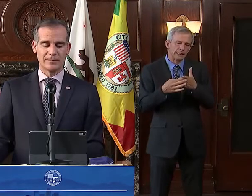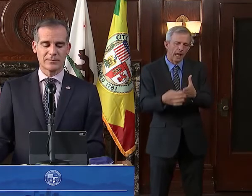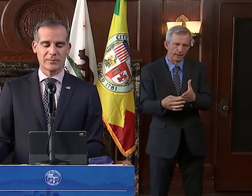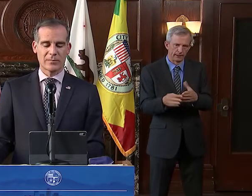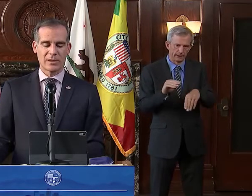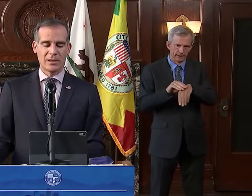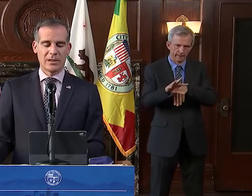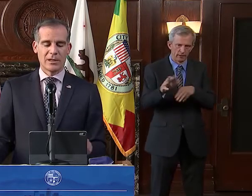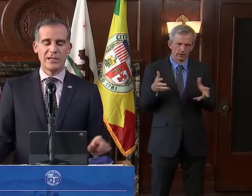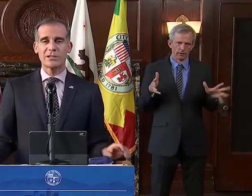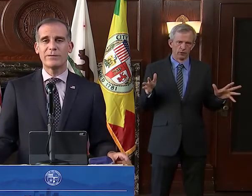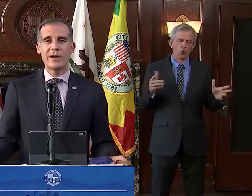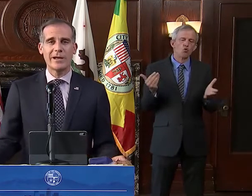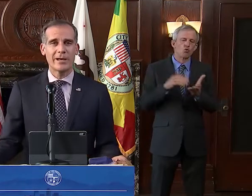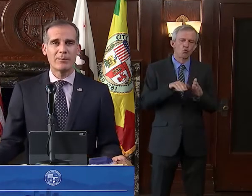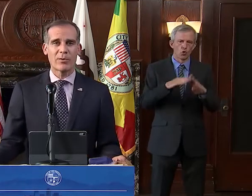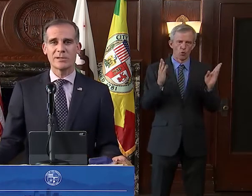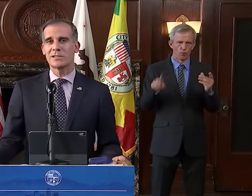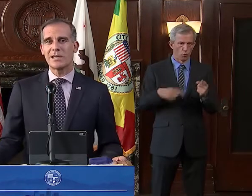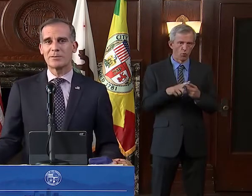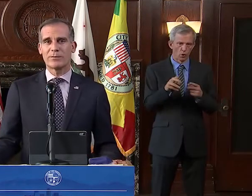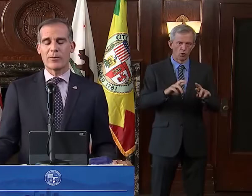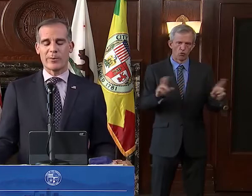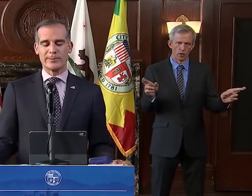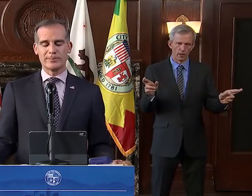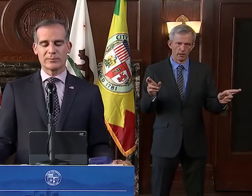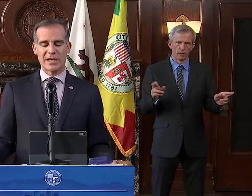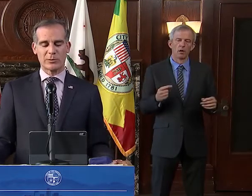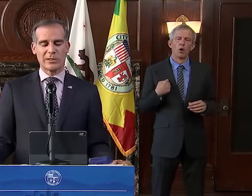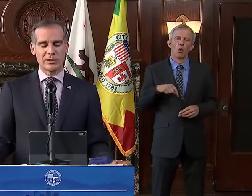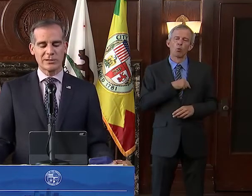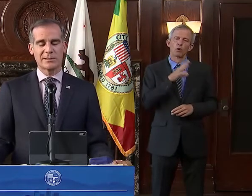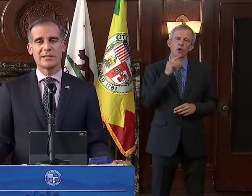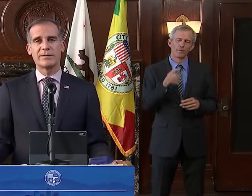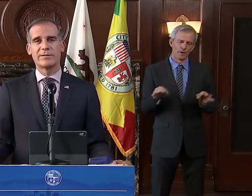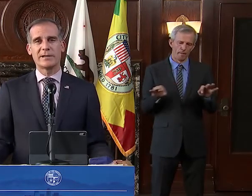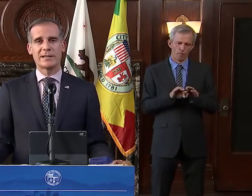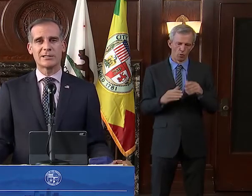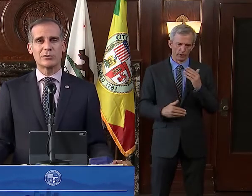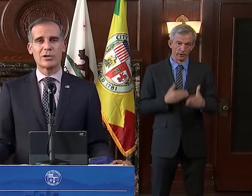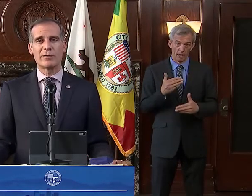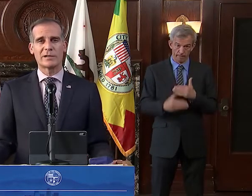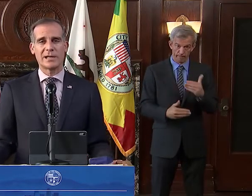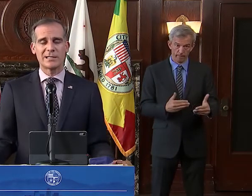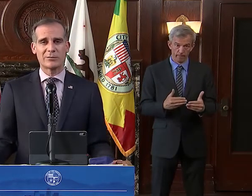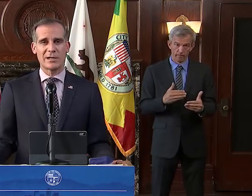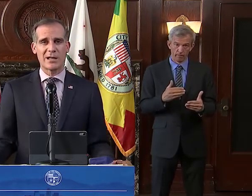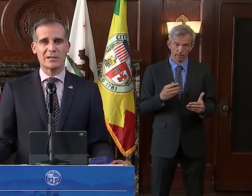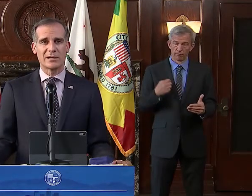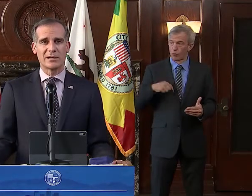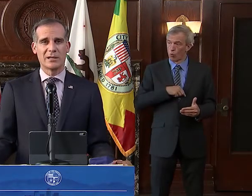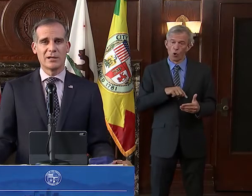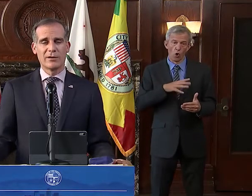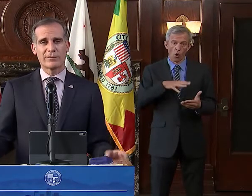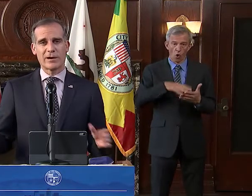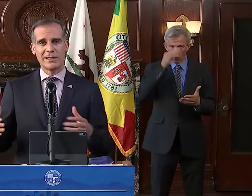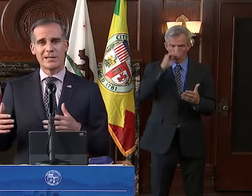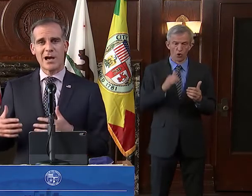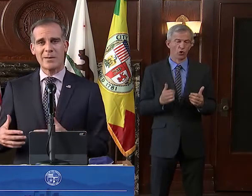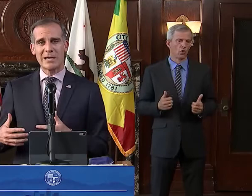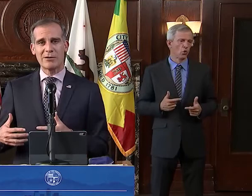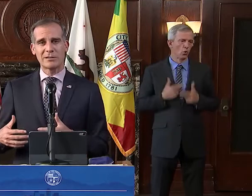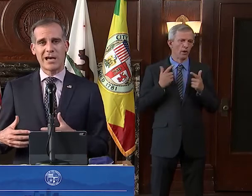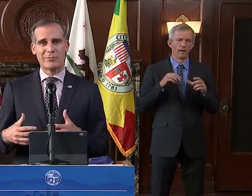ready. These are very important steps forward as we learn to live in this new COVID-19 reality. For